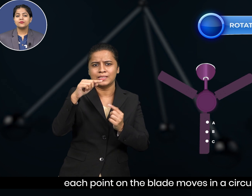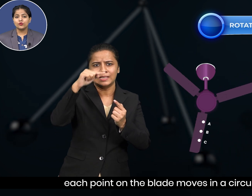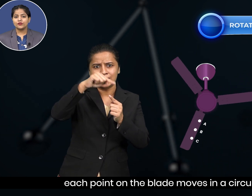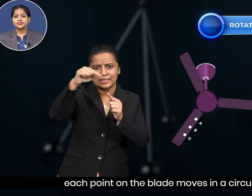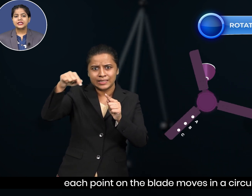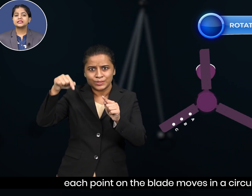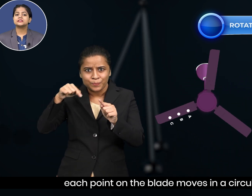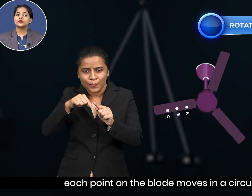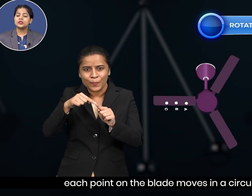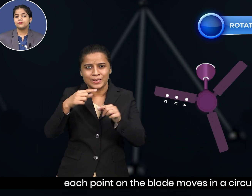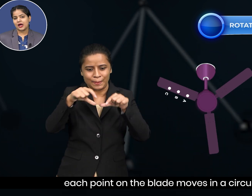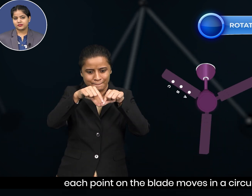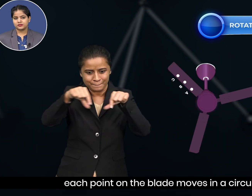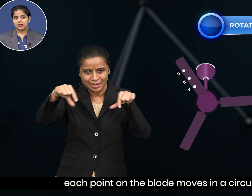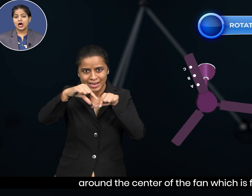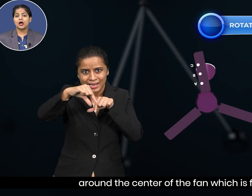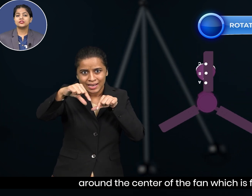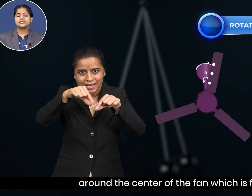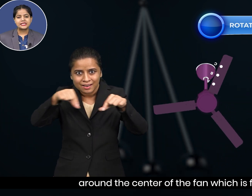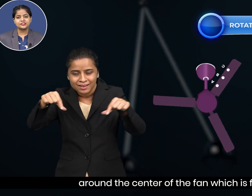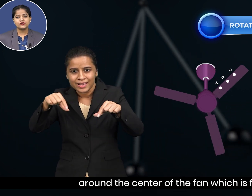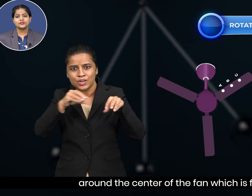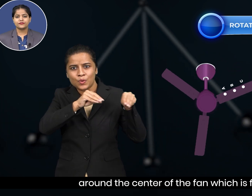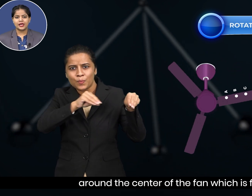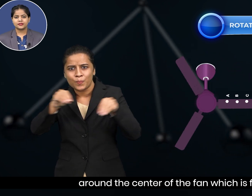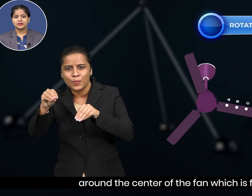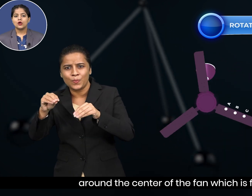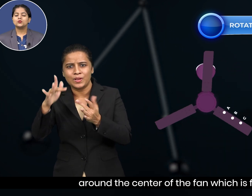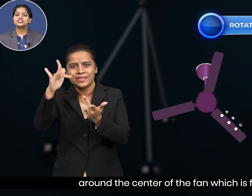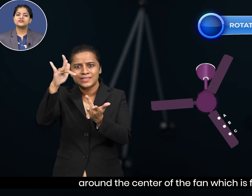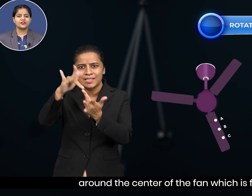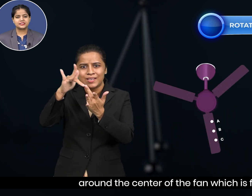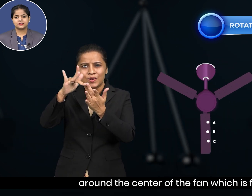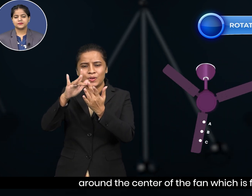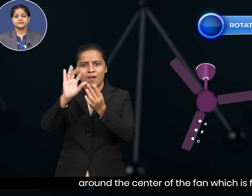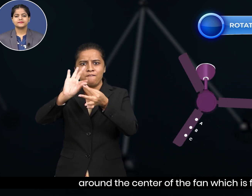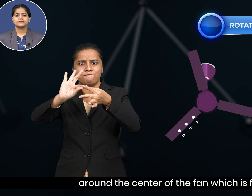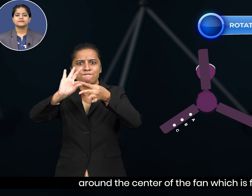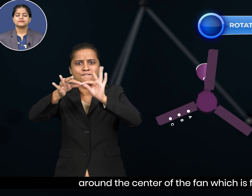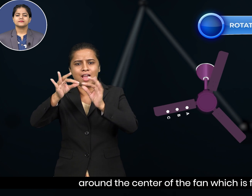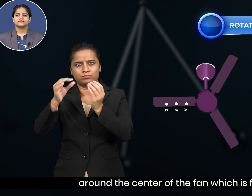point on the blade moves in a circular path around the center of the fan which is fixed.